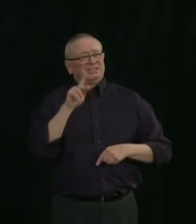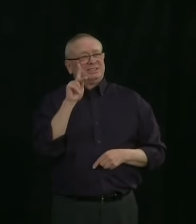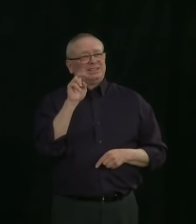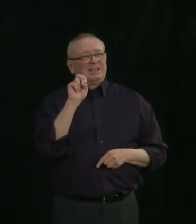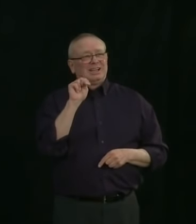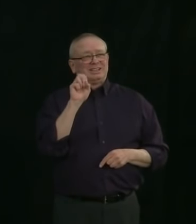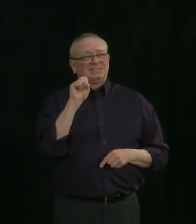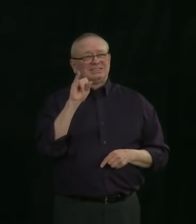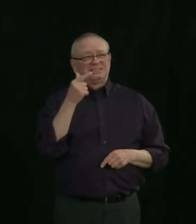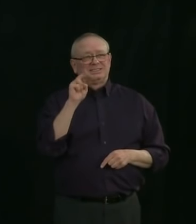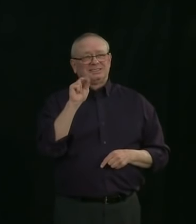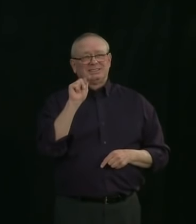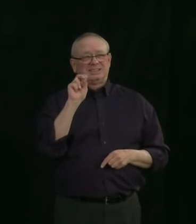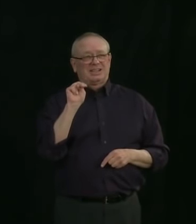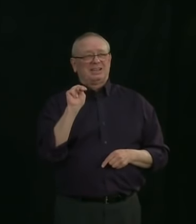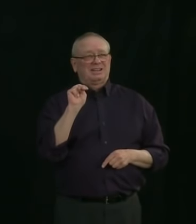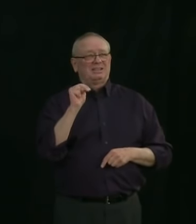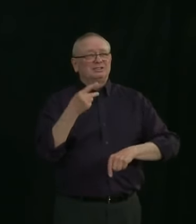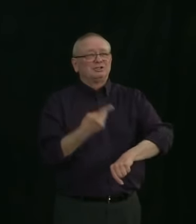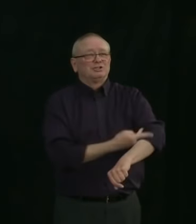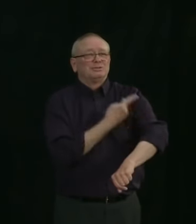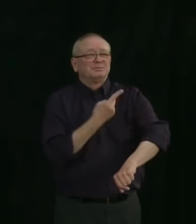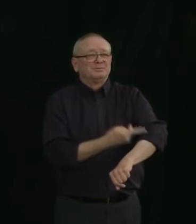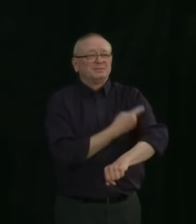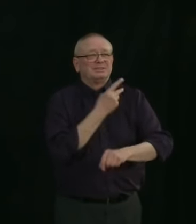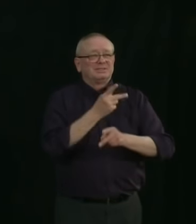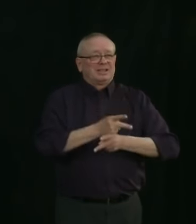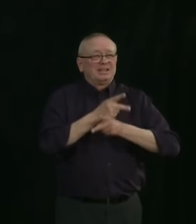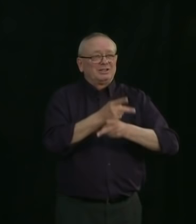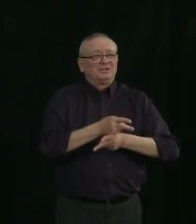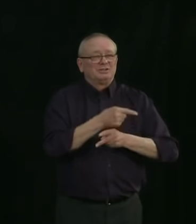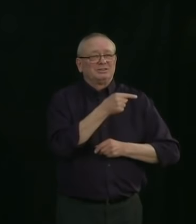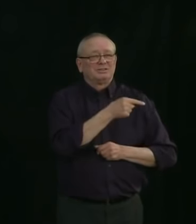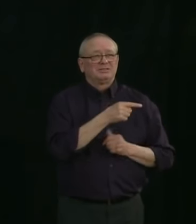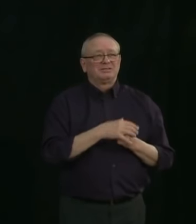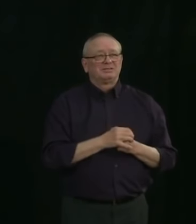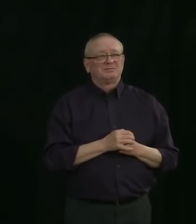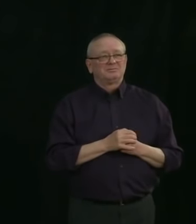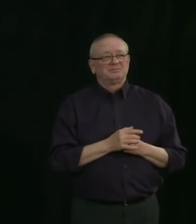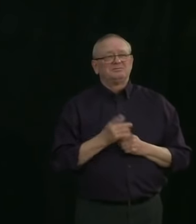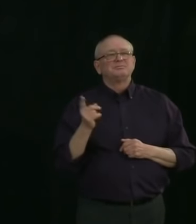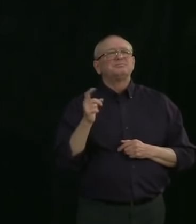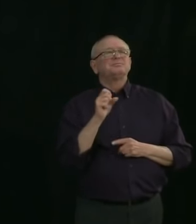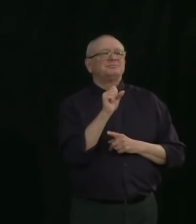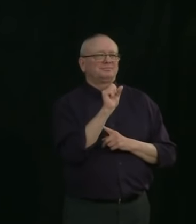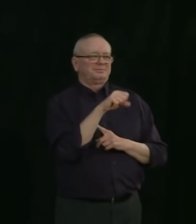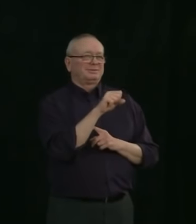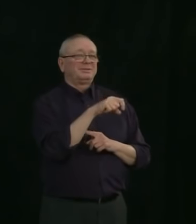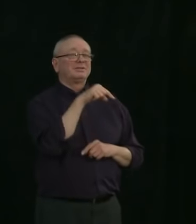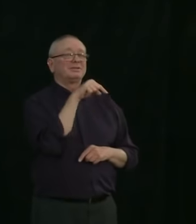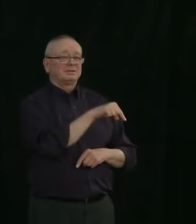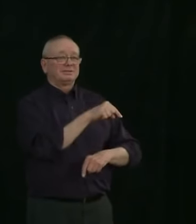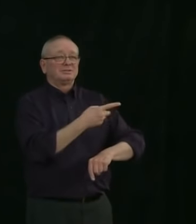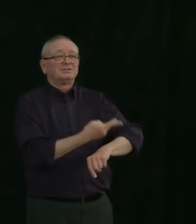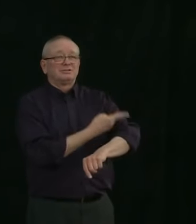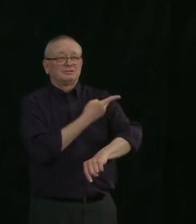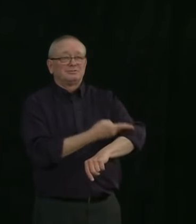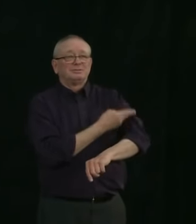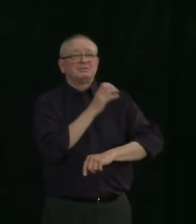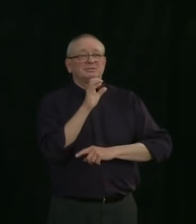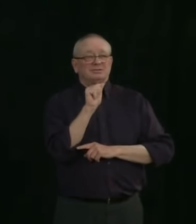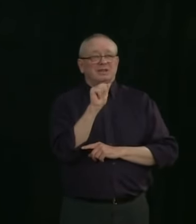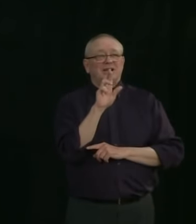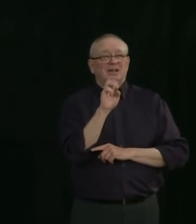that Shepherd's Care Kensington has 17 confirmed cases. They do have several different units at Shepherd's